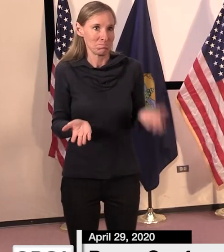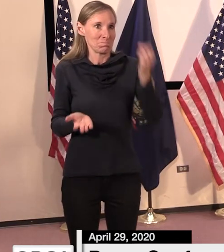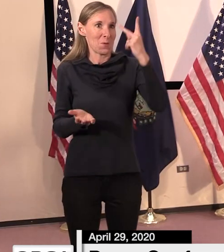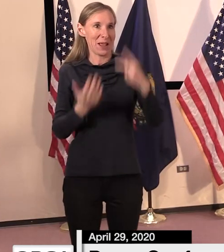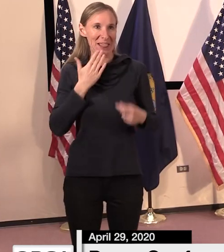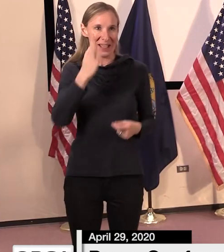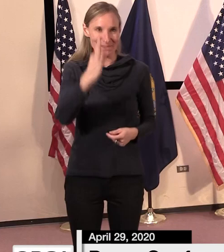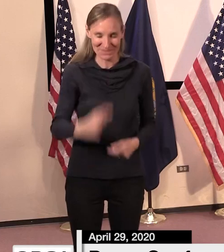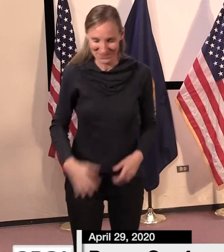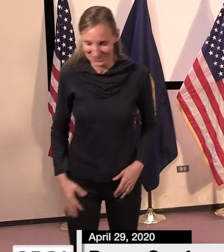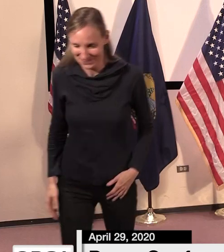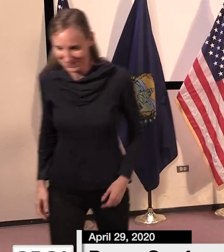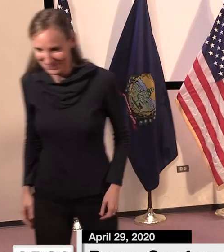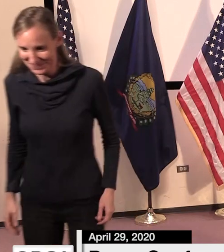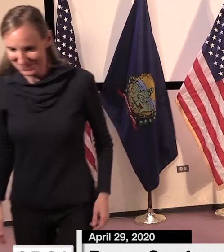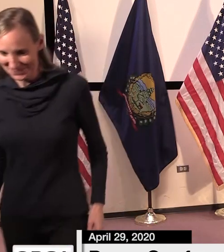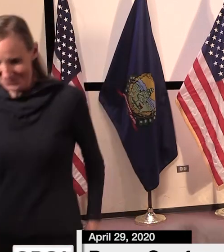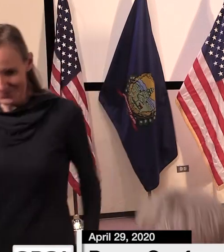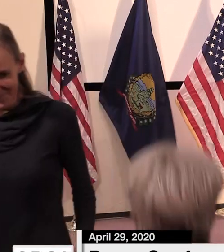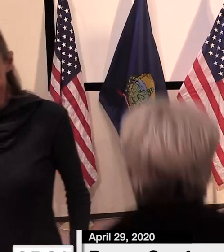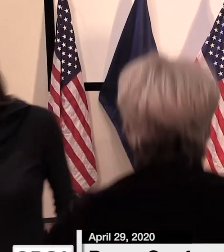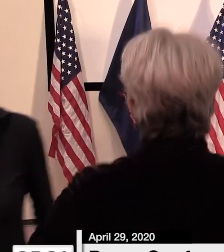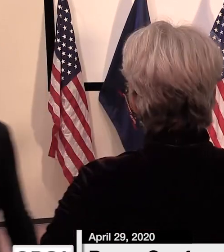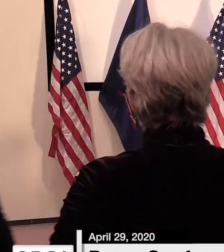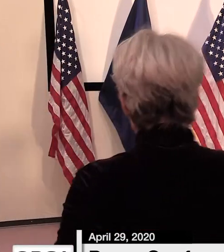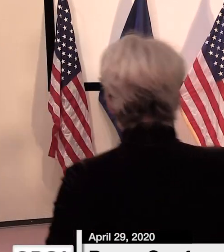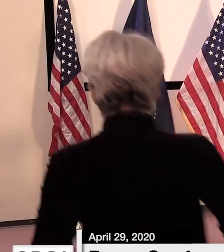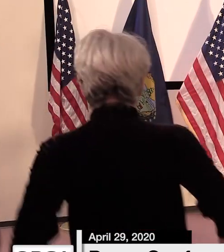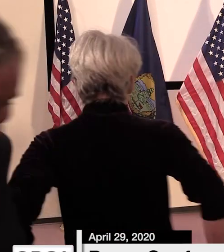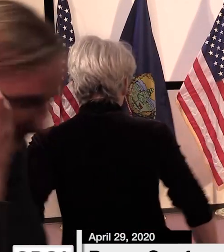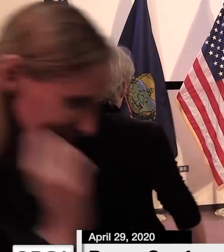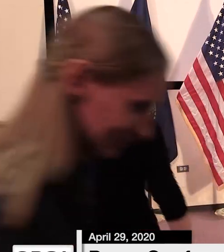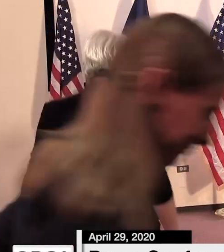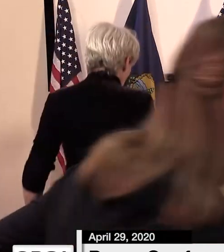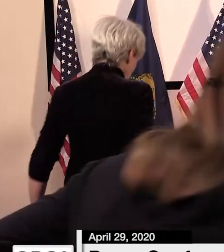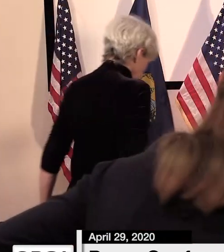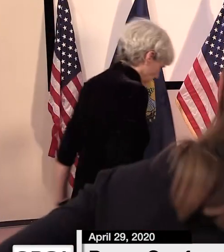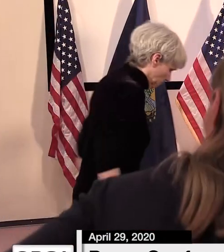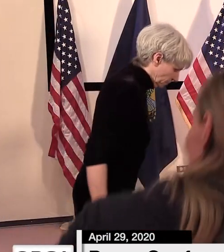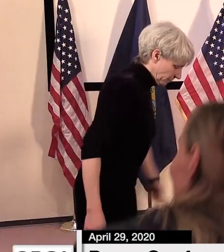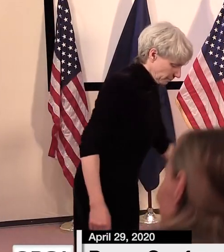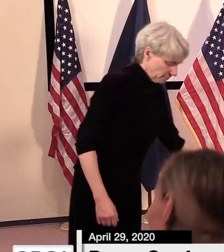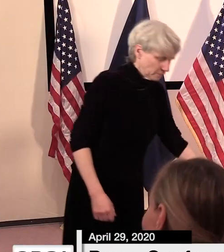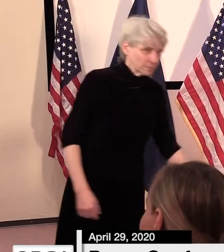Okay, thank you for your time, Governor. I appreciate it. Sean, the Chester Telegraph.